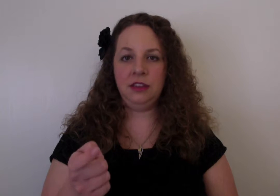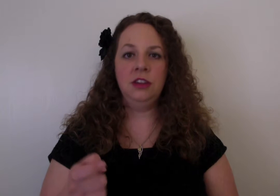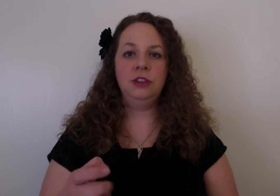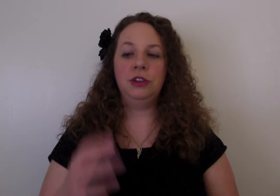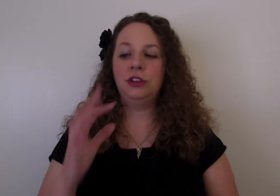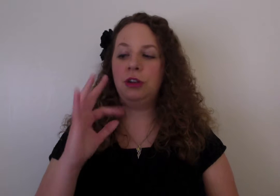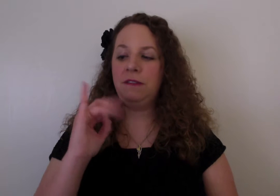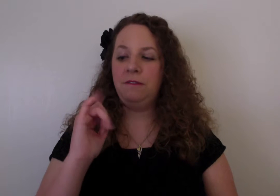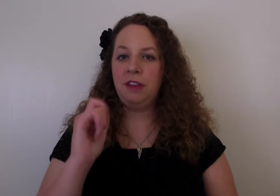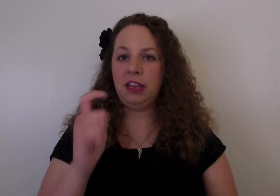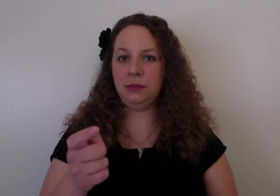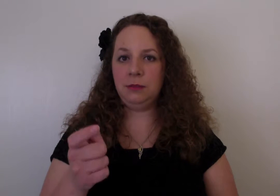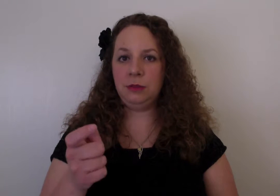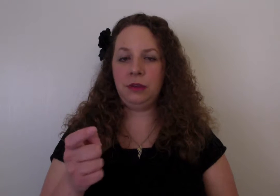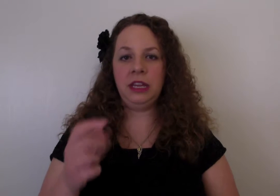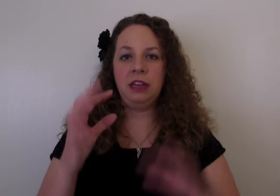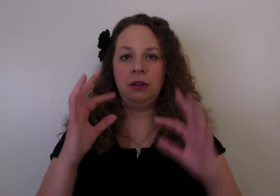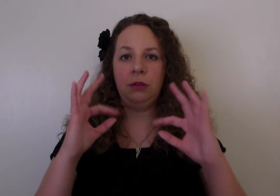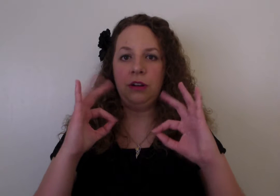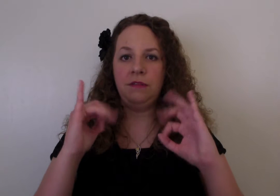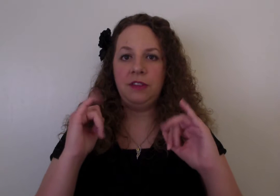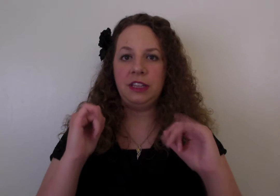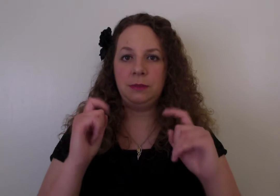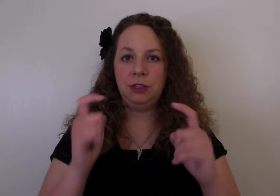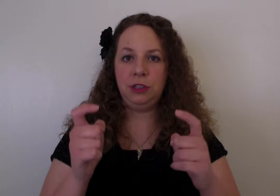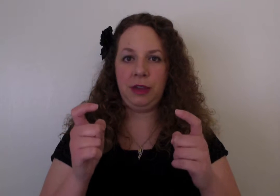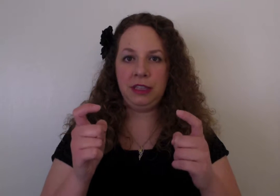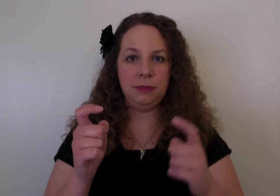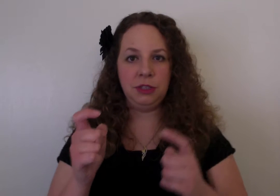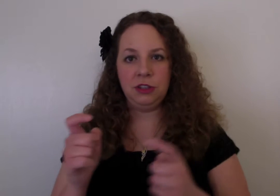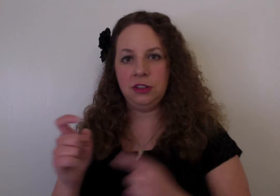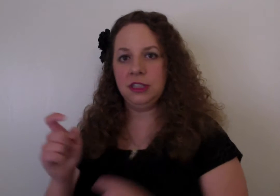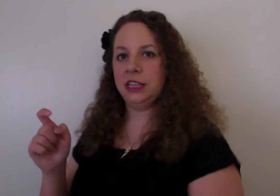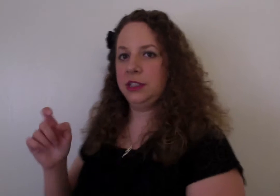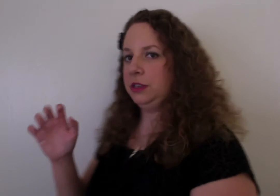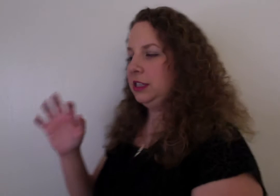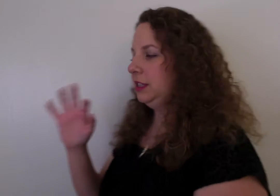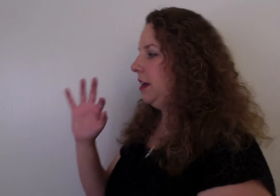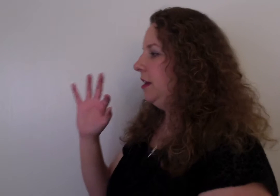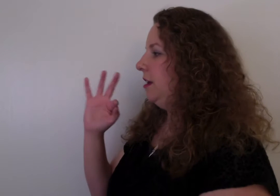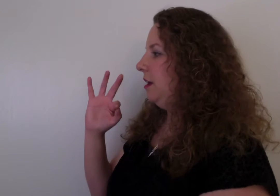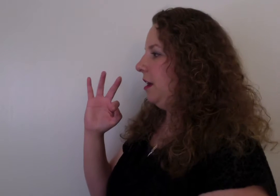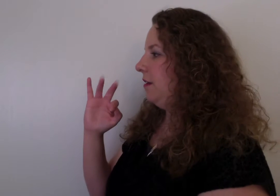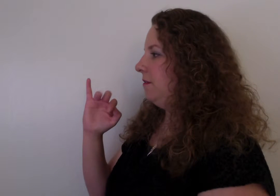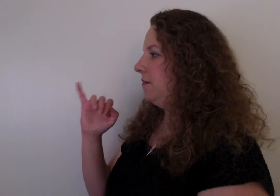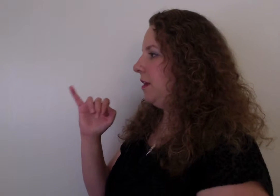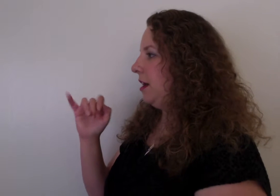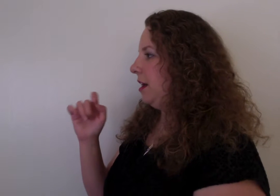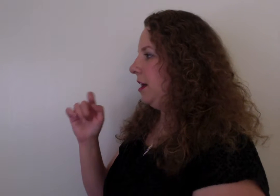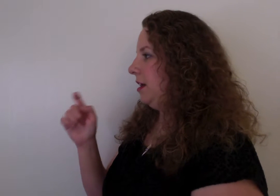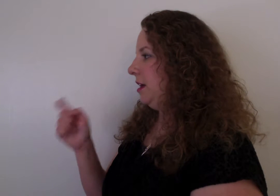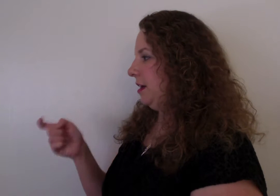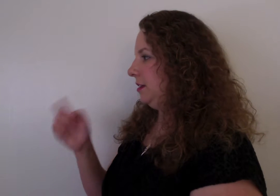You can do it fix with one hand or fix with two hands. Let me turn to the side so you can see that. F-I-X,